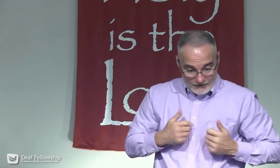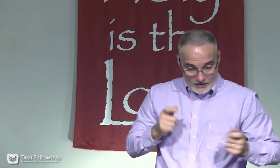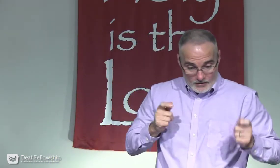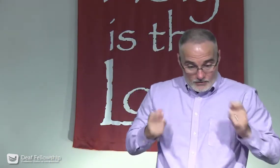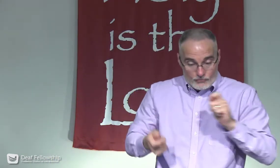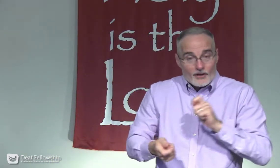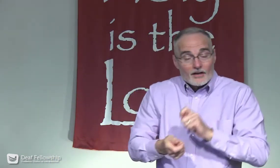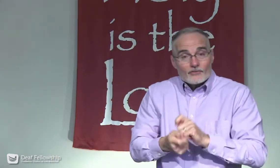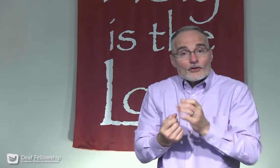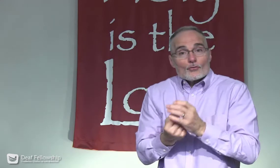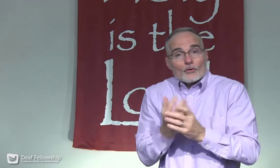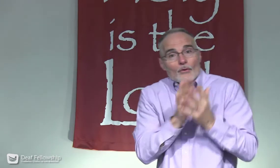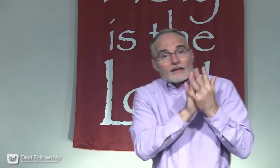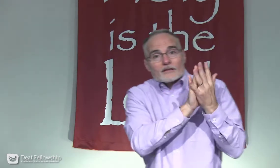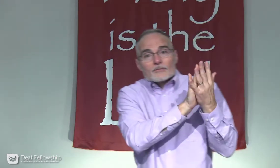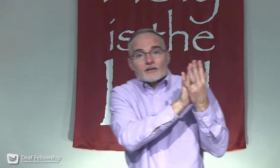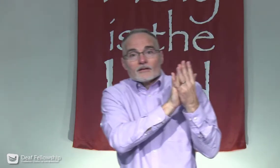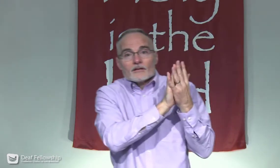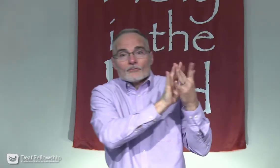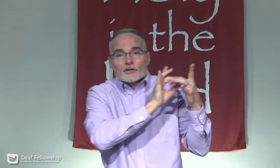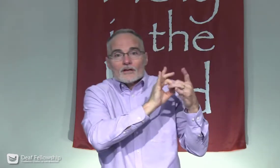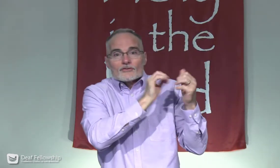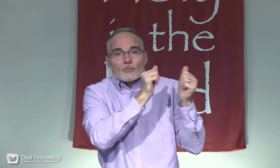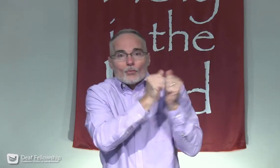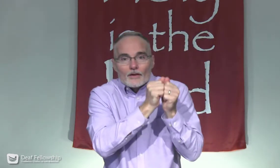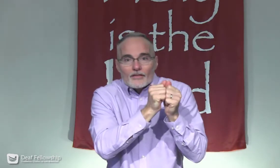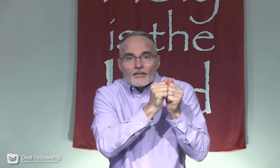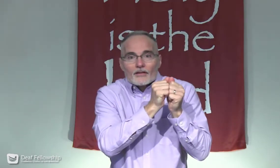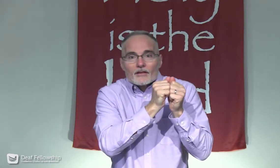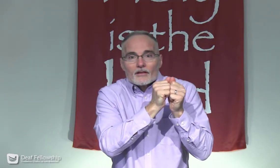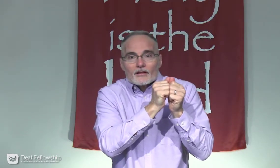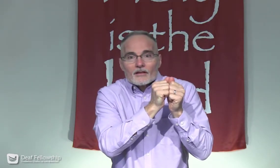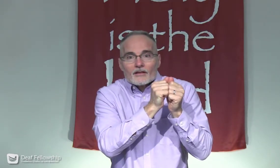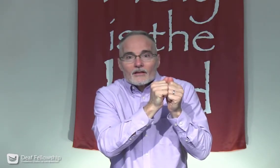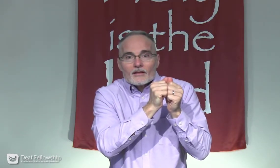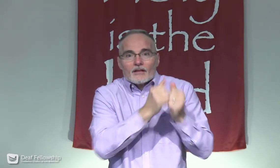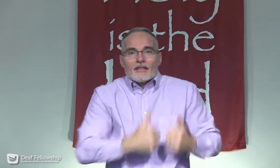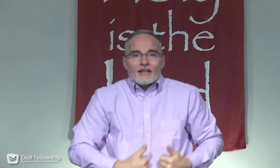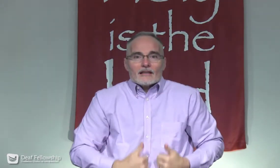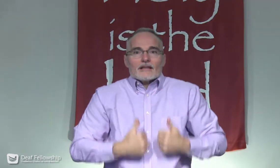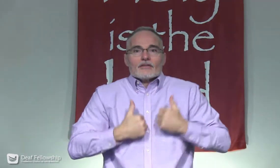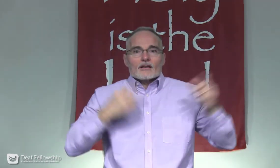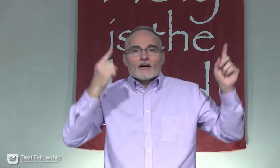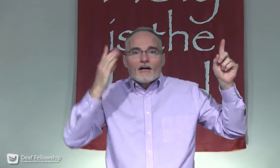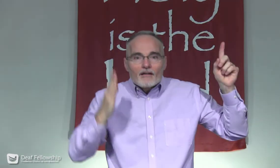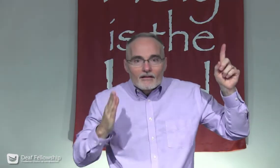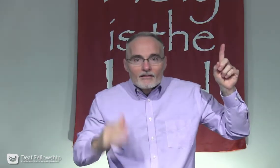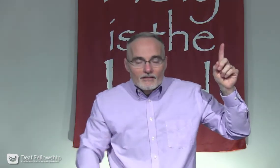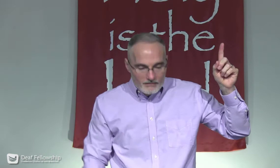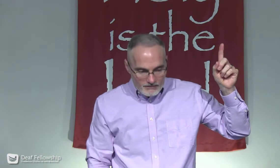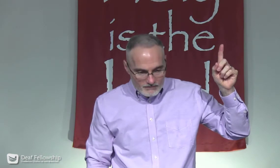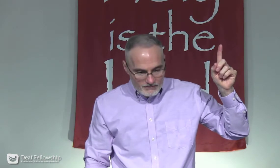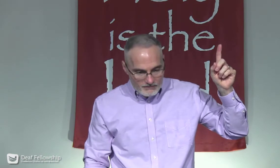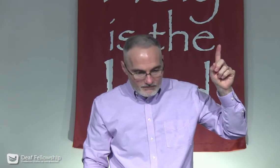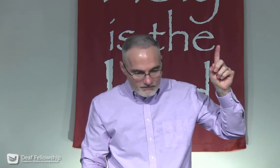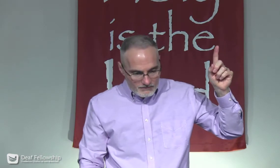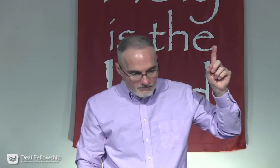Or do you want a genuine, life-changing, growing, intimate relationship with the living